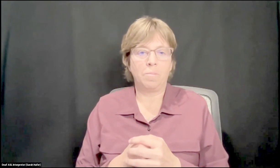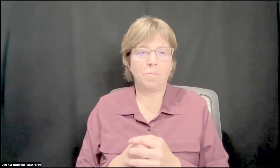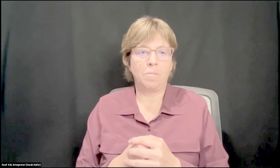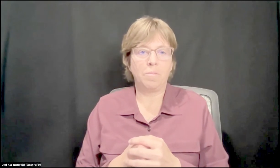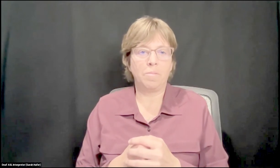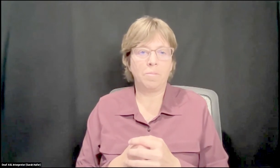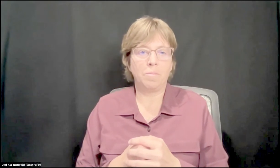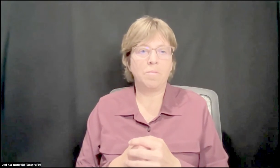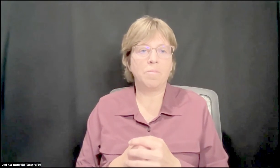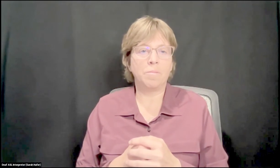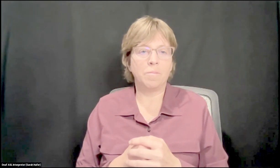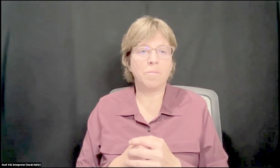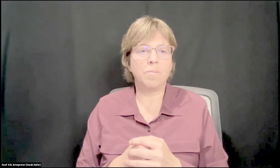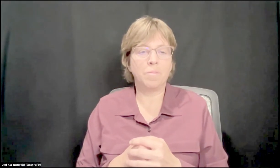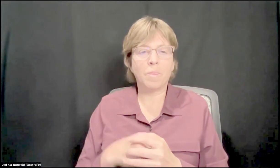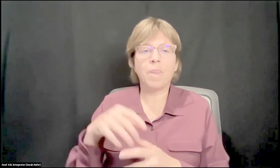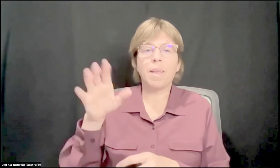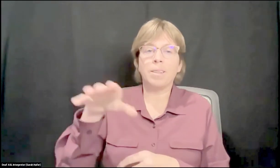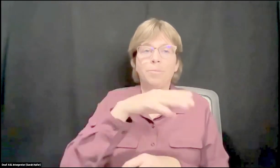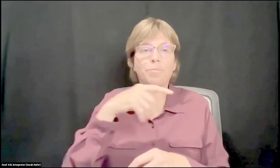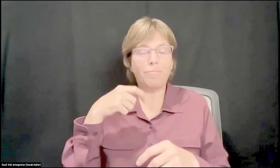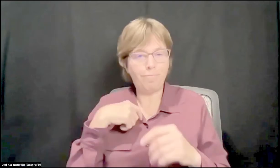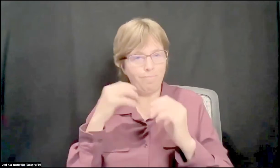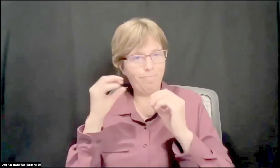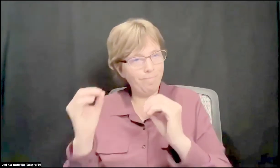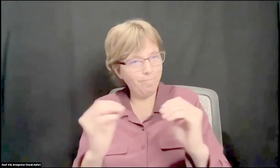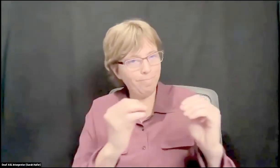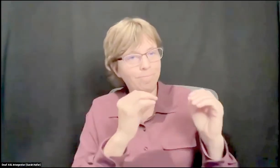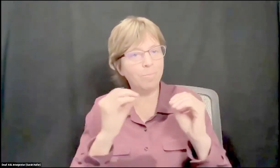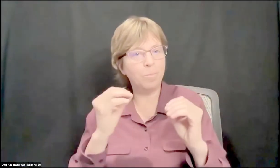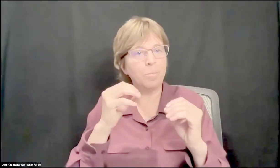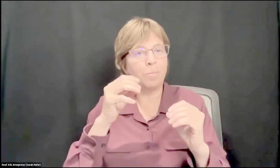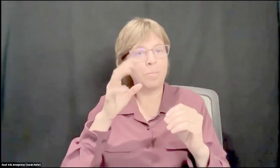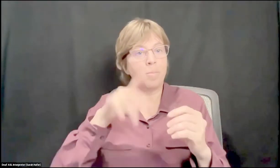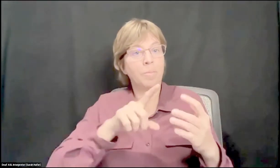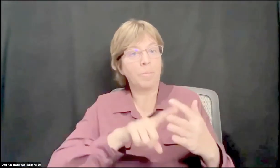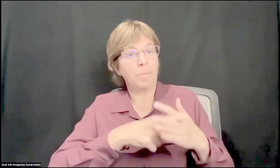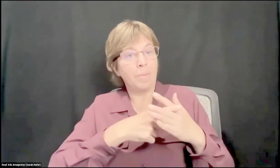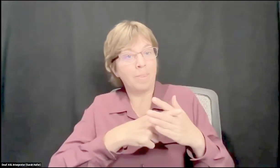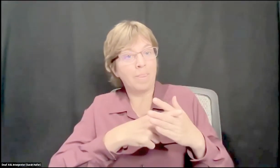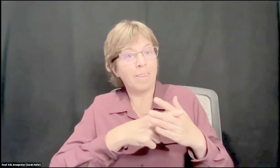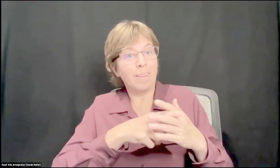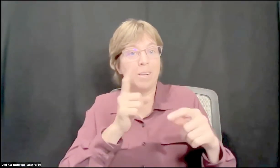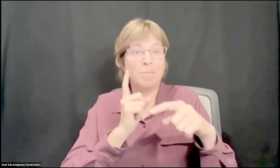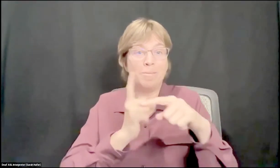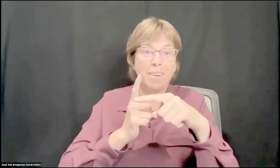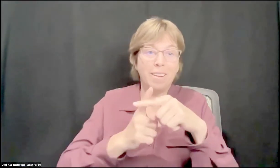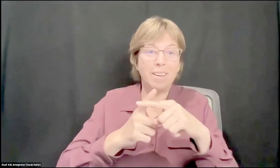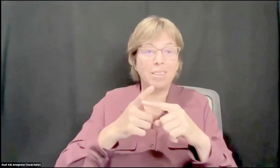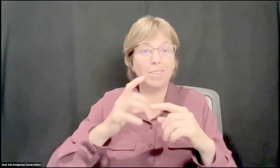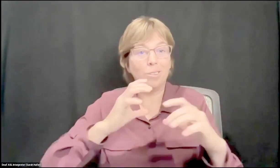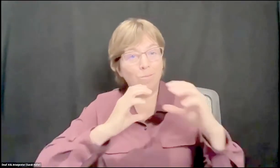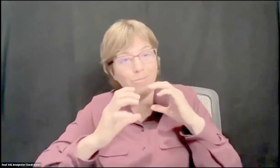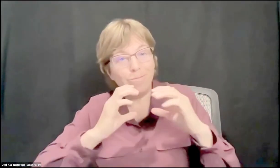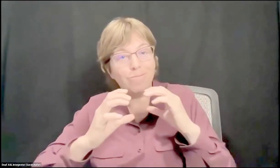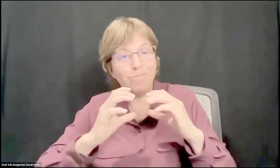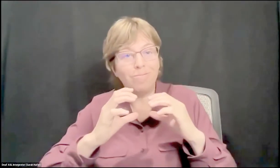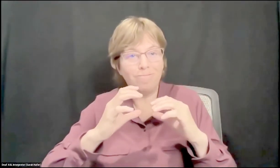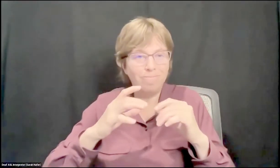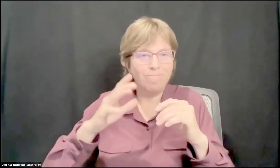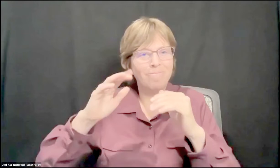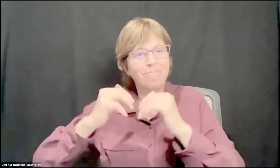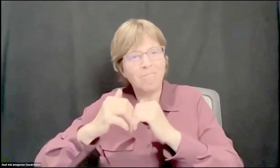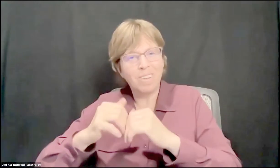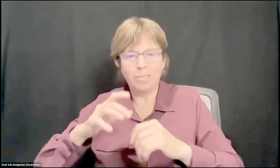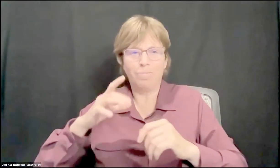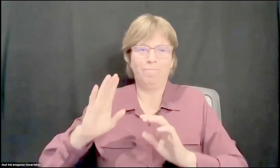of positive communication, how to behave in the classroom, cooperative learning and collaboration